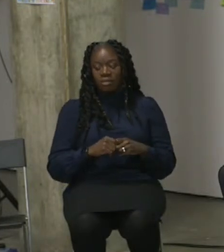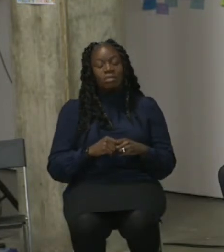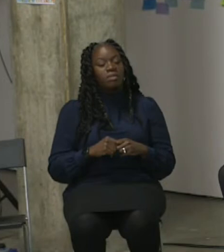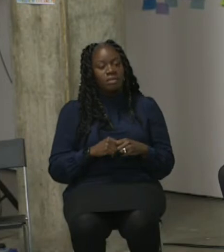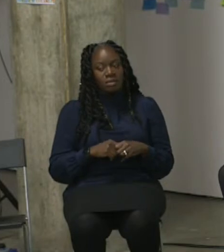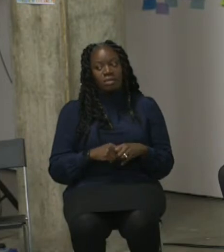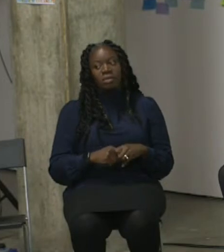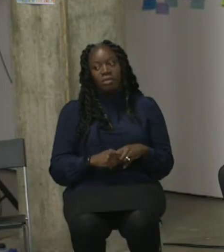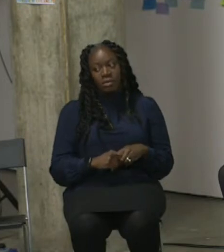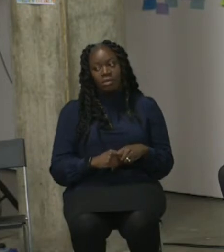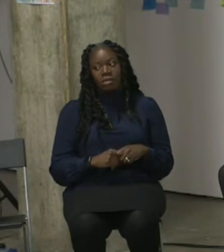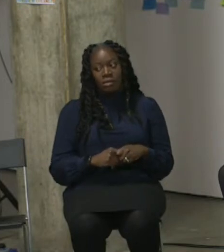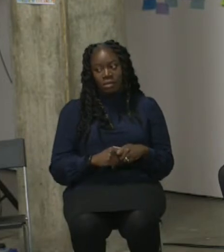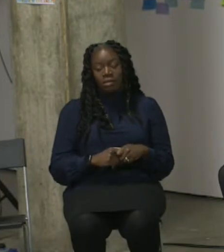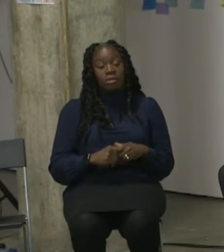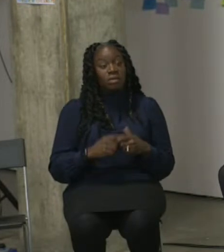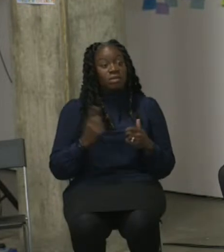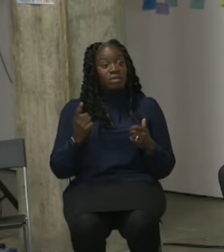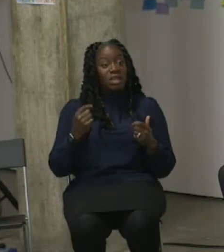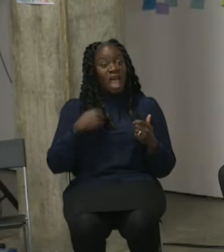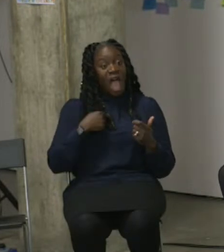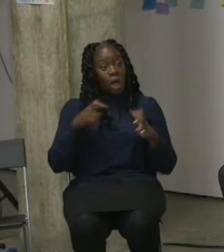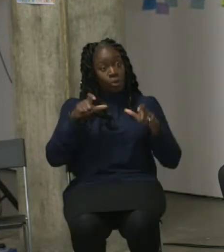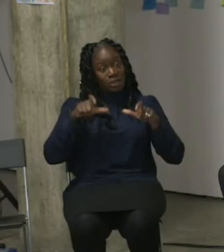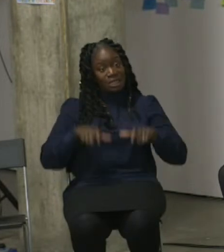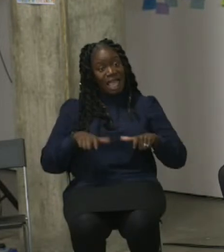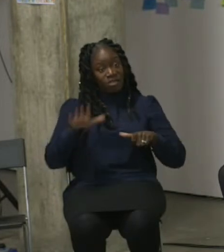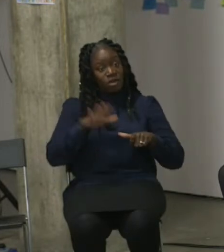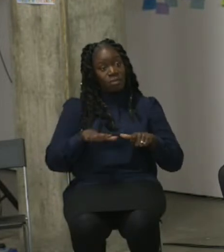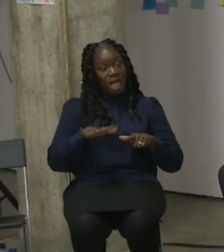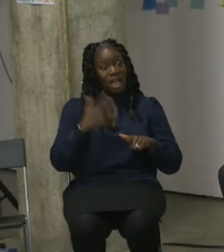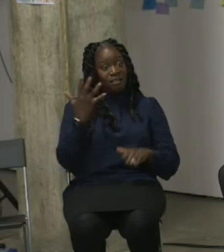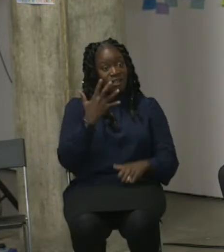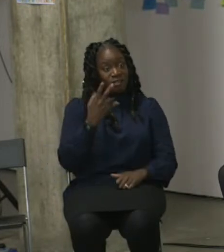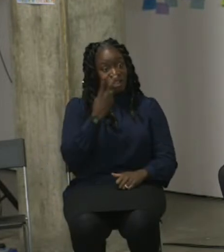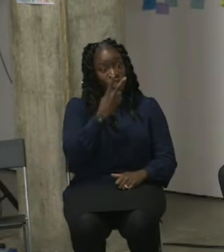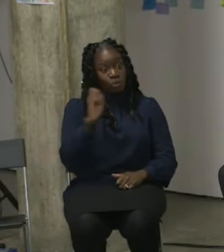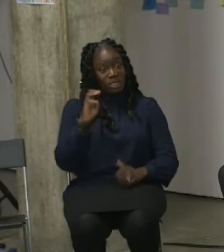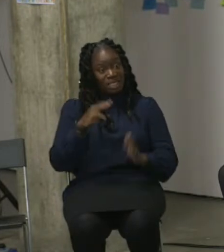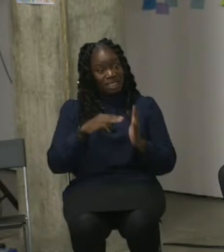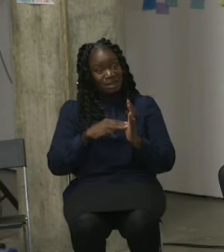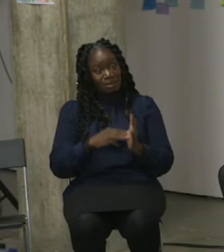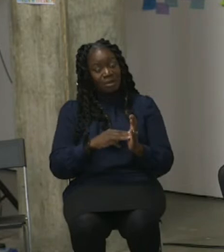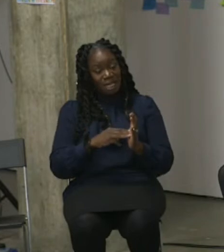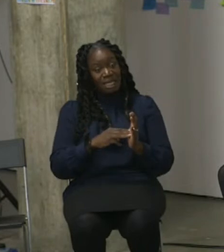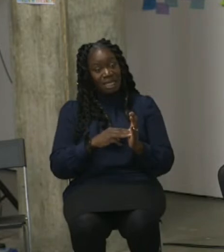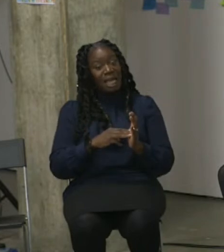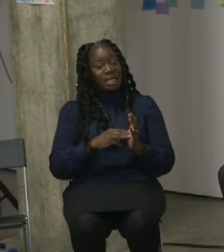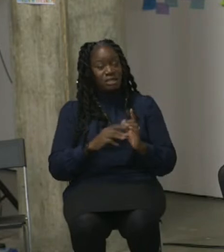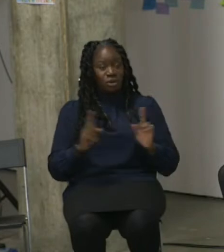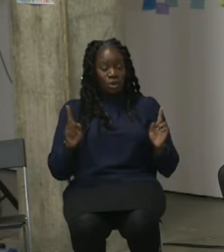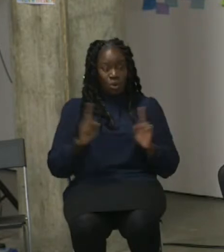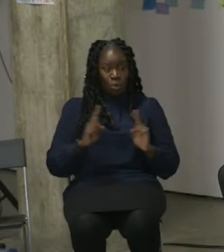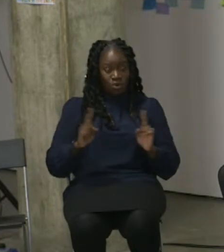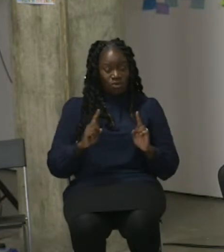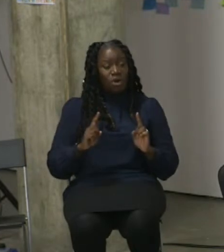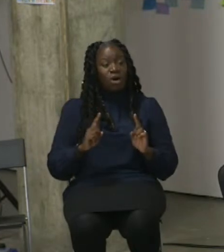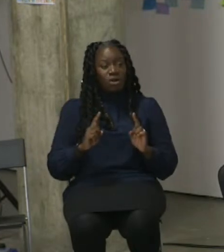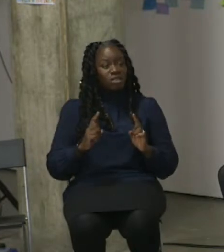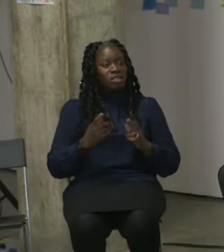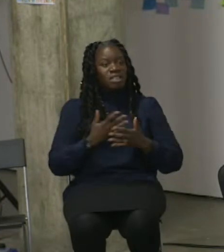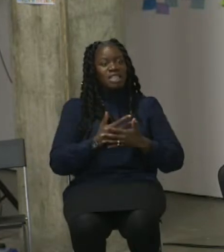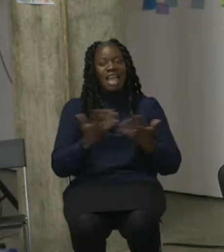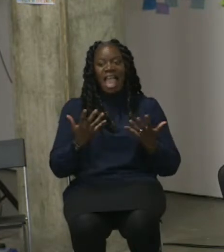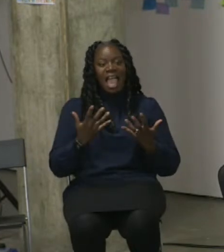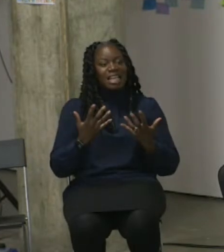thanks everyone, I'll be here for about 15-20 minutes to just do some resourcing or any kinds of techniques